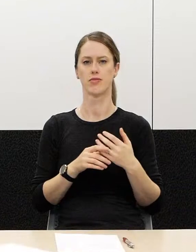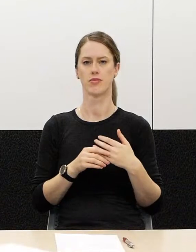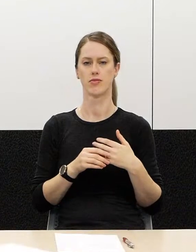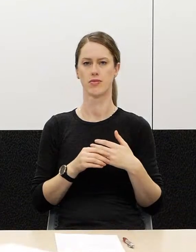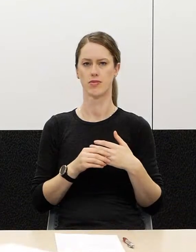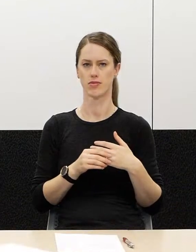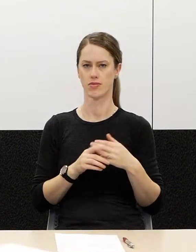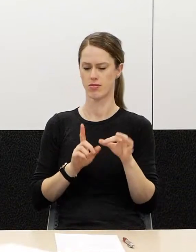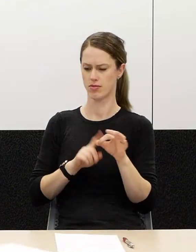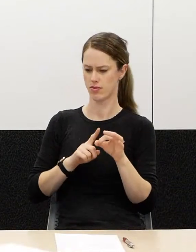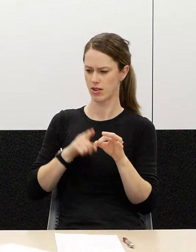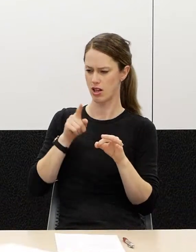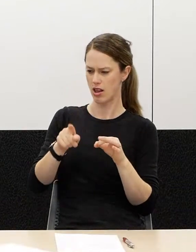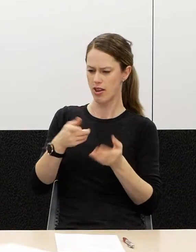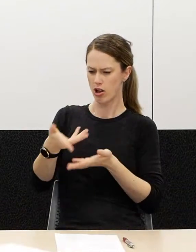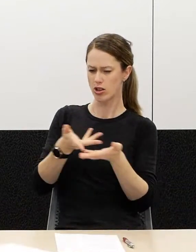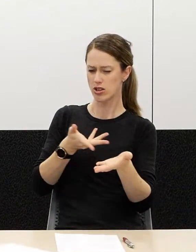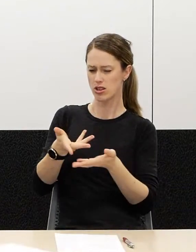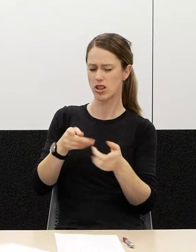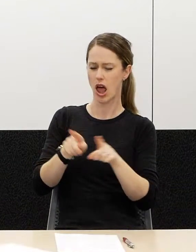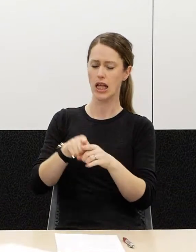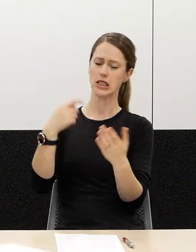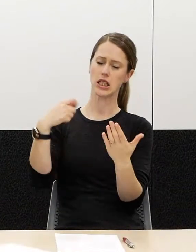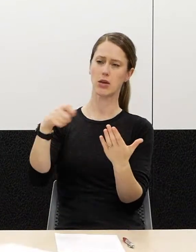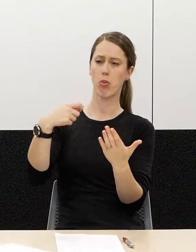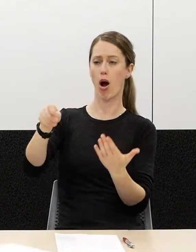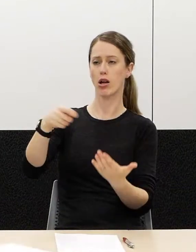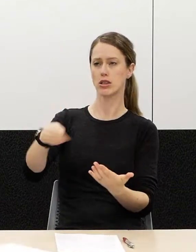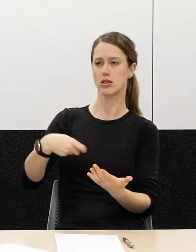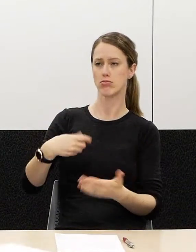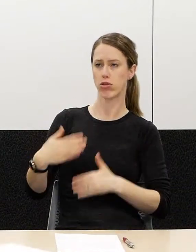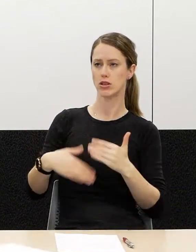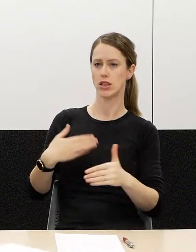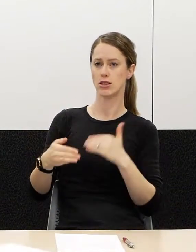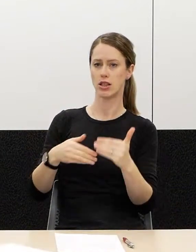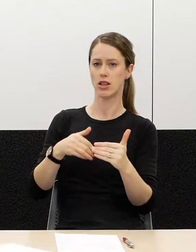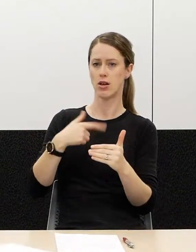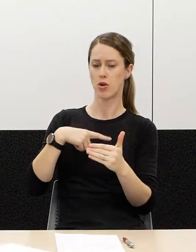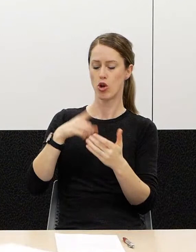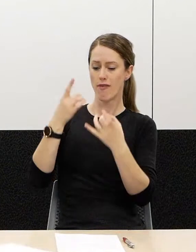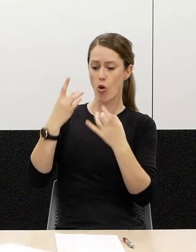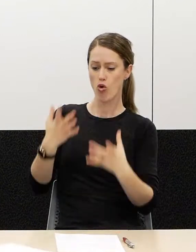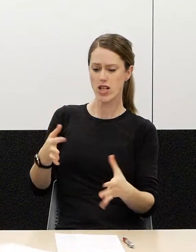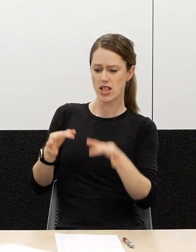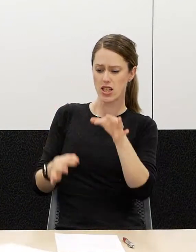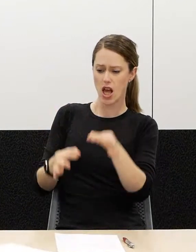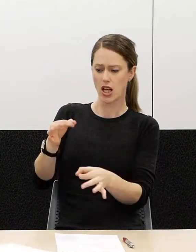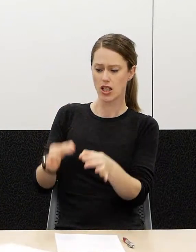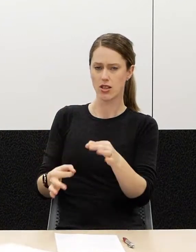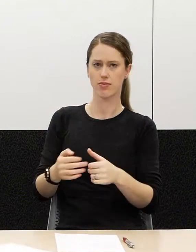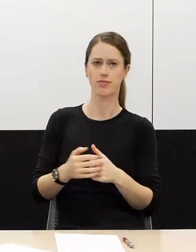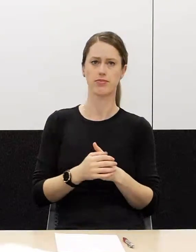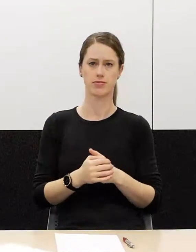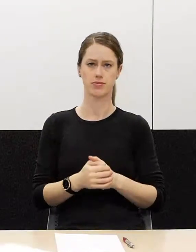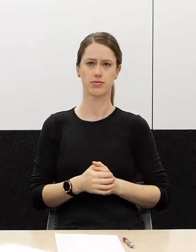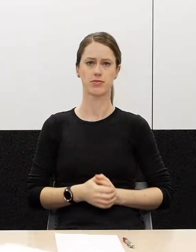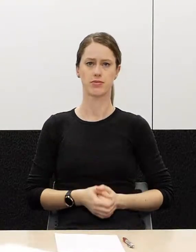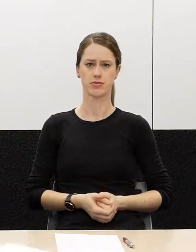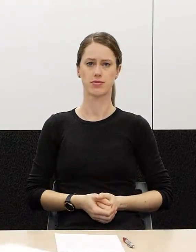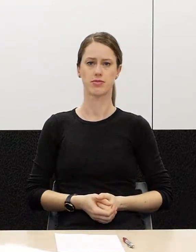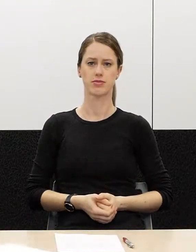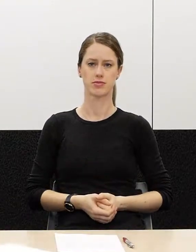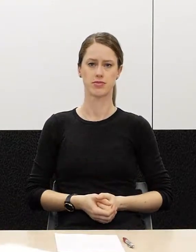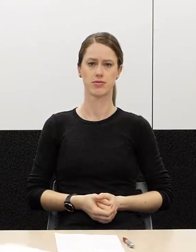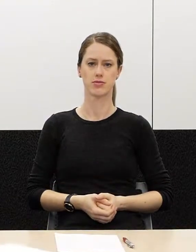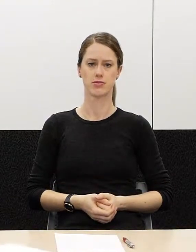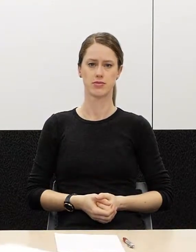So the question is, isn't the consultation just a tick box process if you've already made decisions? So what we would say